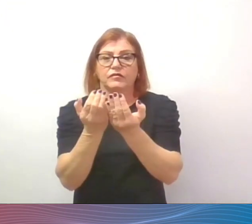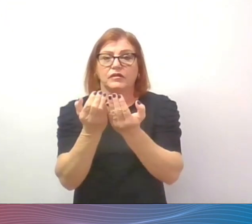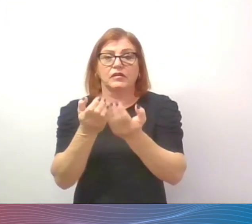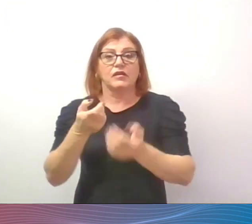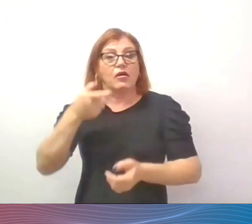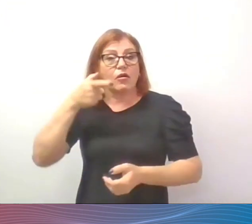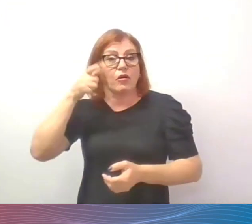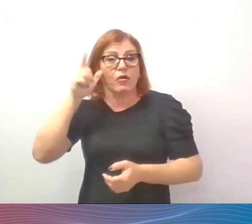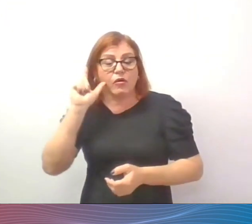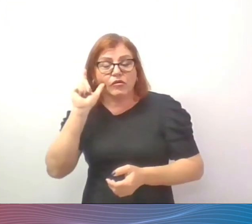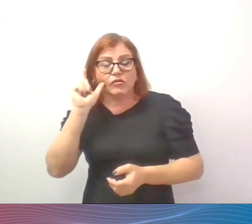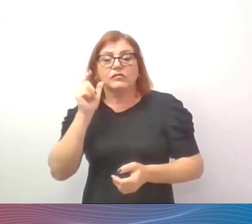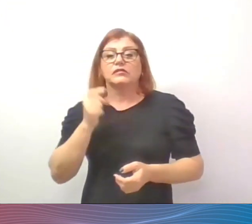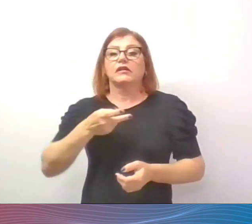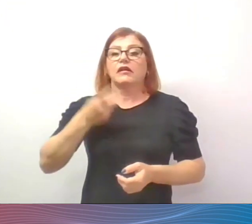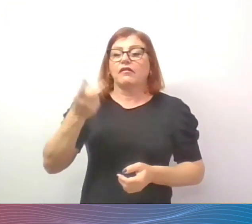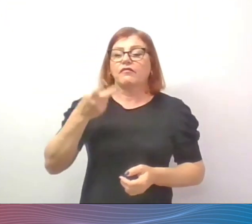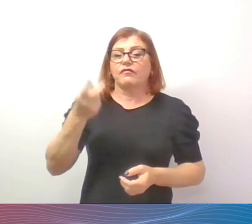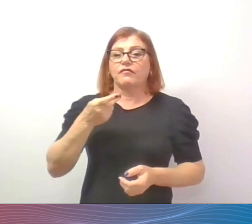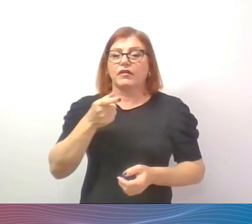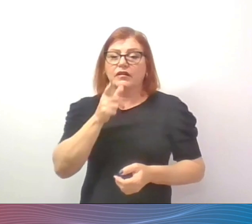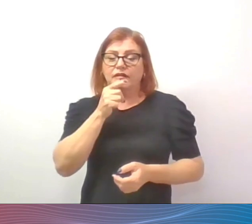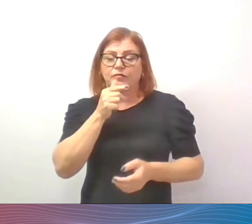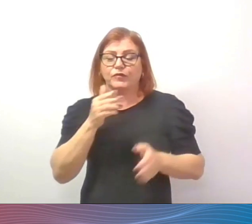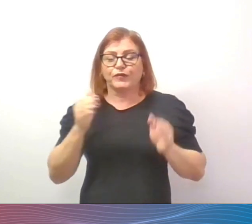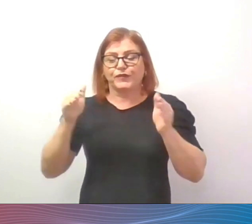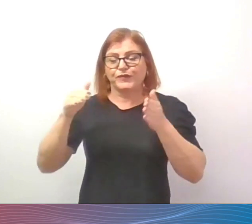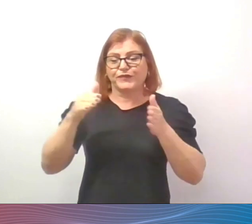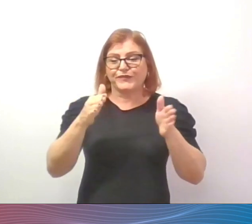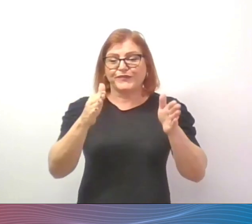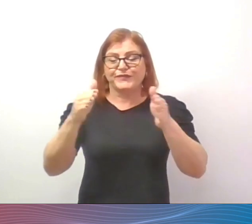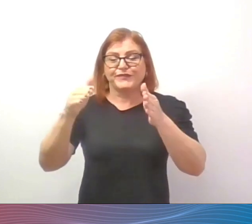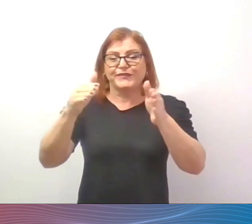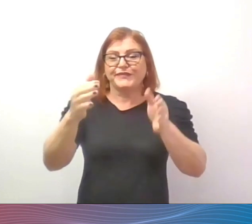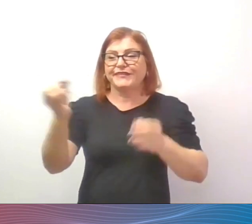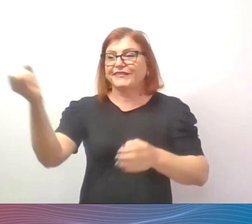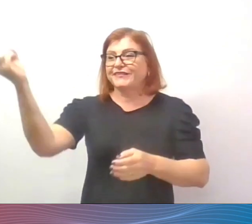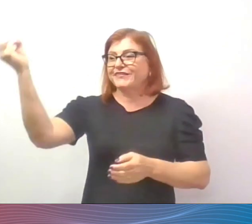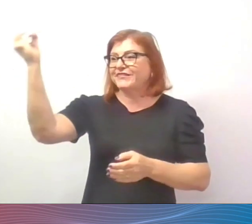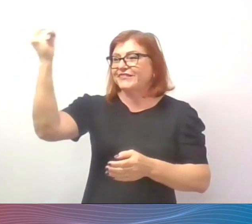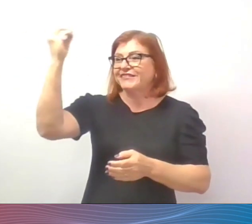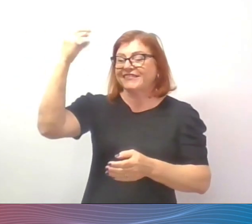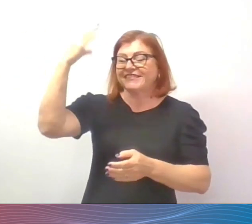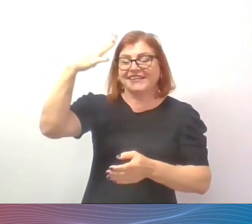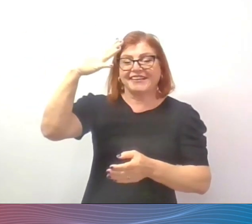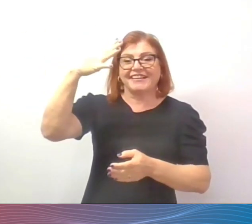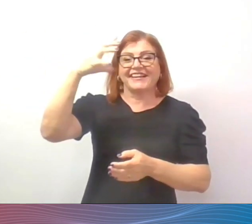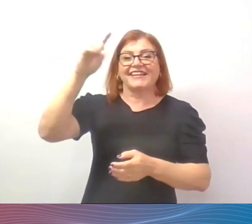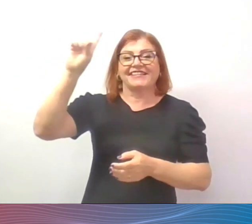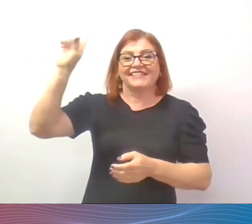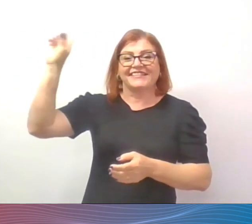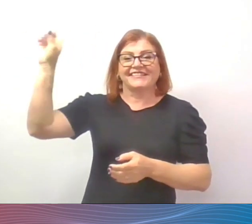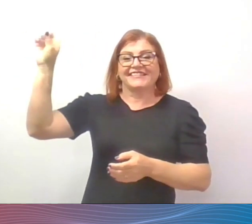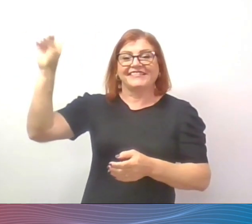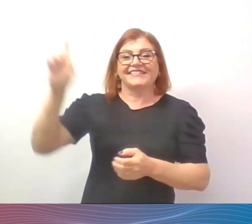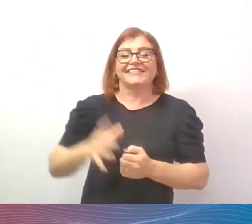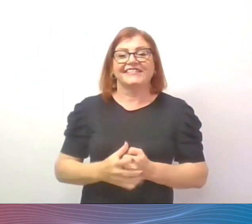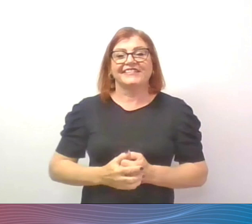o rio da graça de Deus. Yesterday we spoke about the river of the grace of God. É